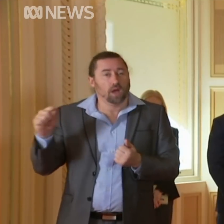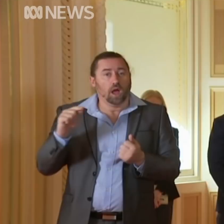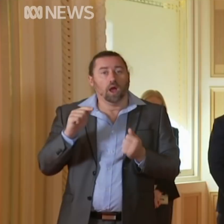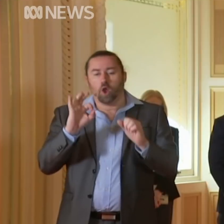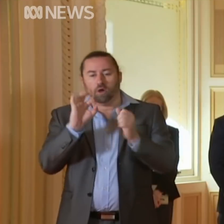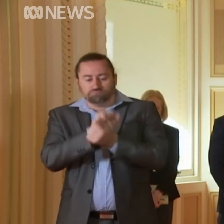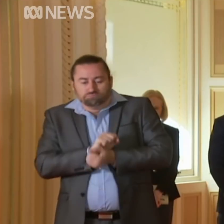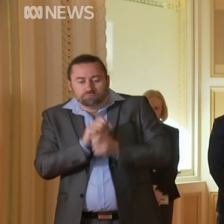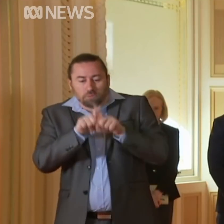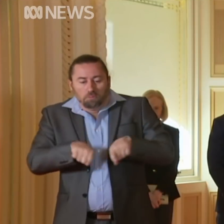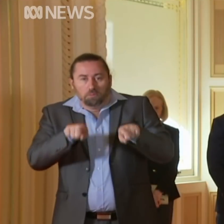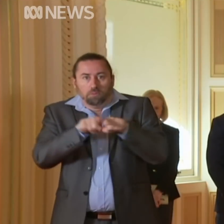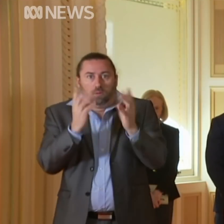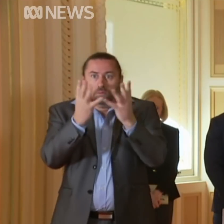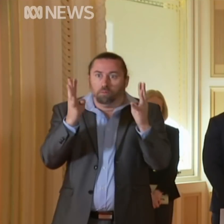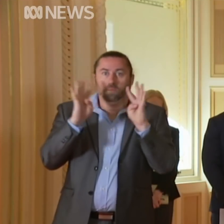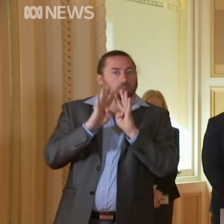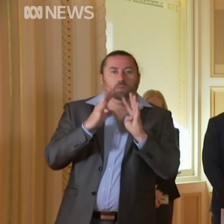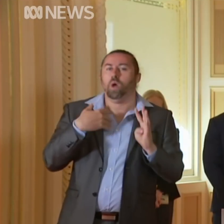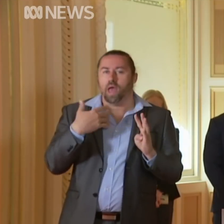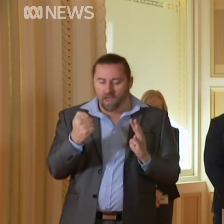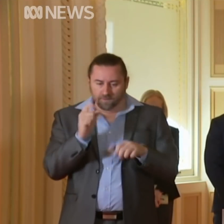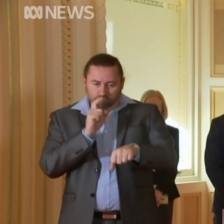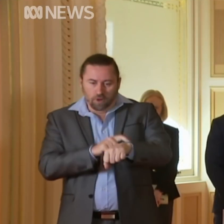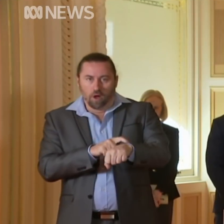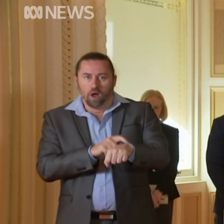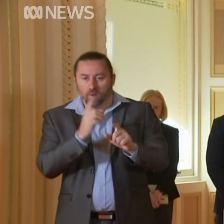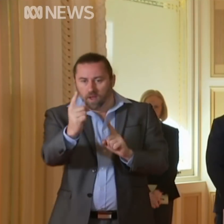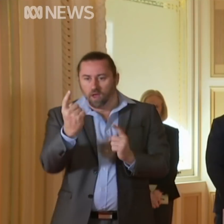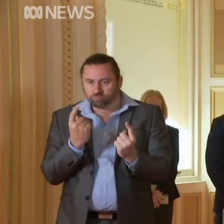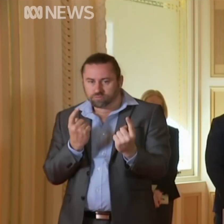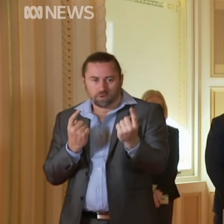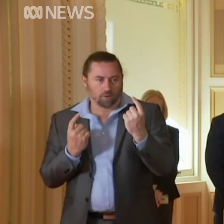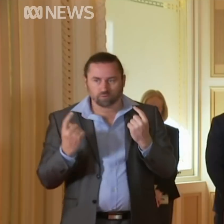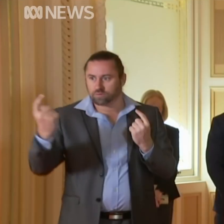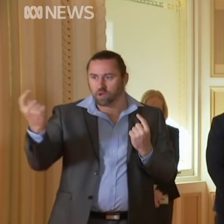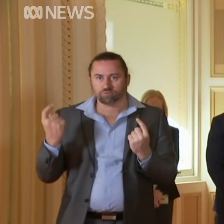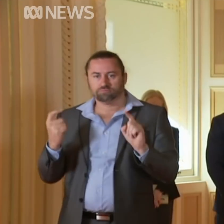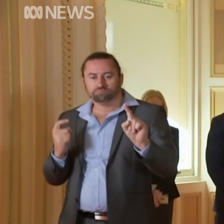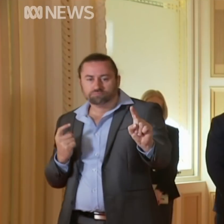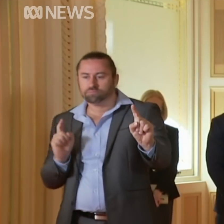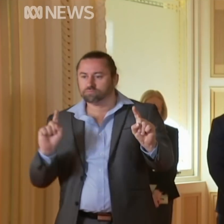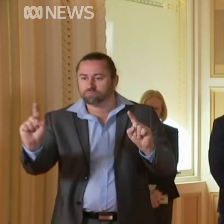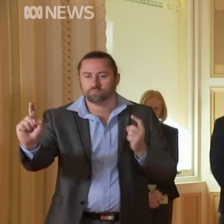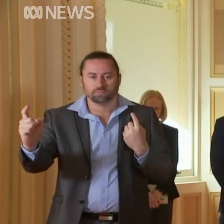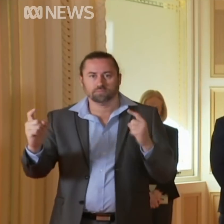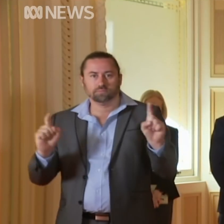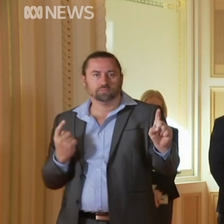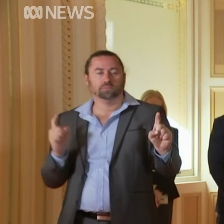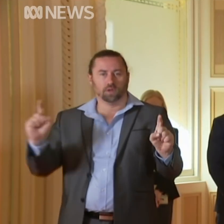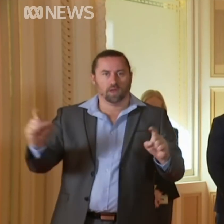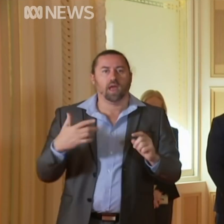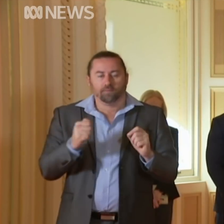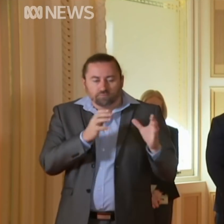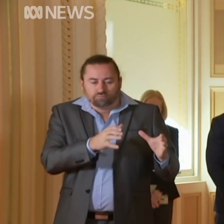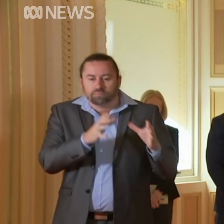very structured and targeted way so that they're not just in their rooms. So they're back indoors in their little sections